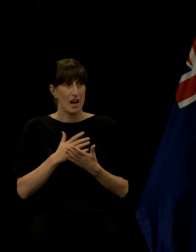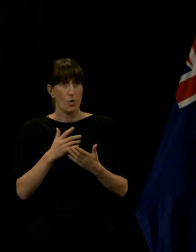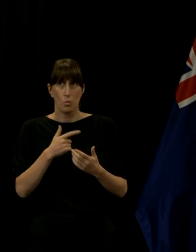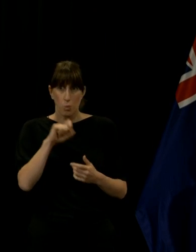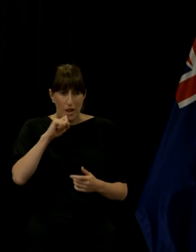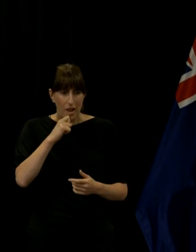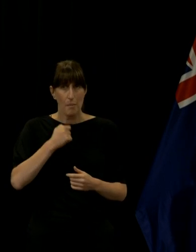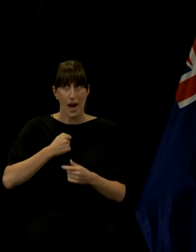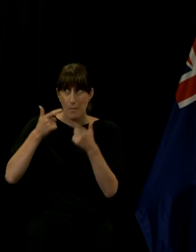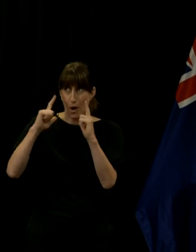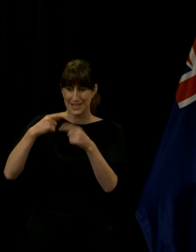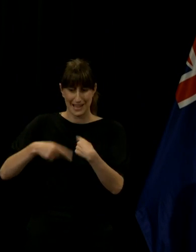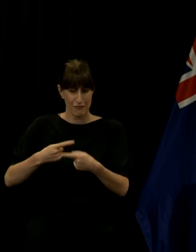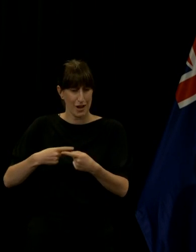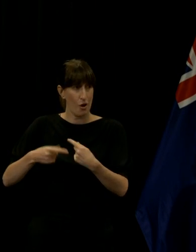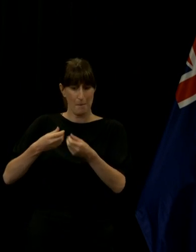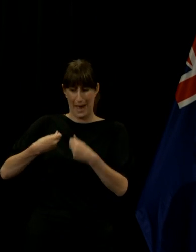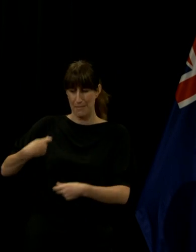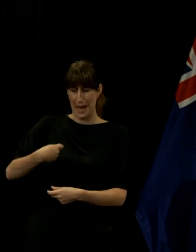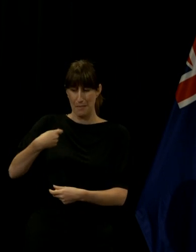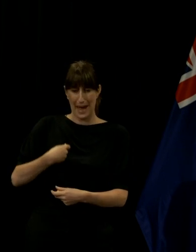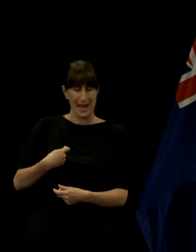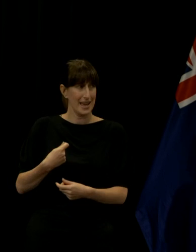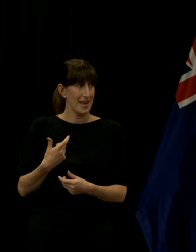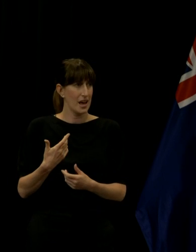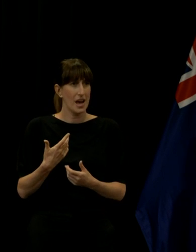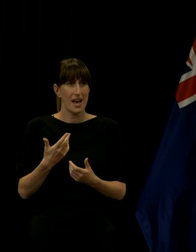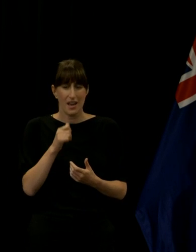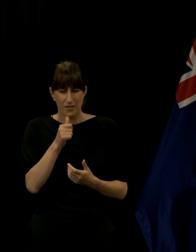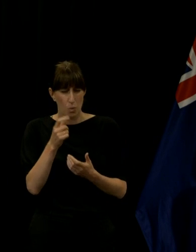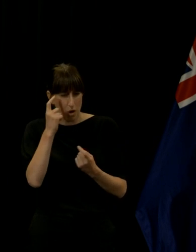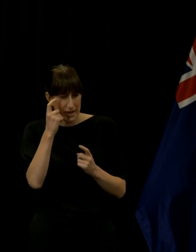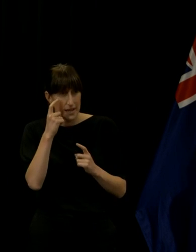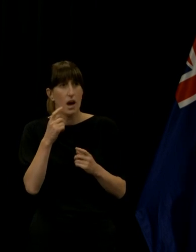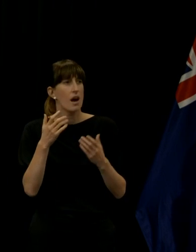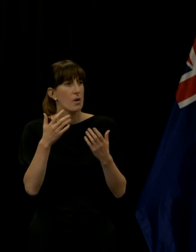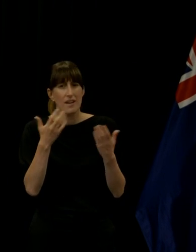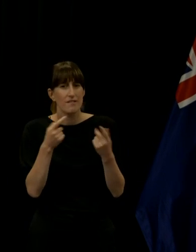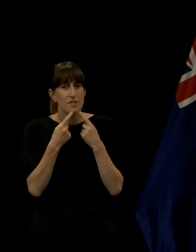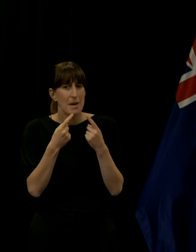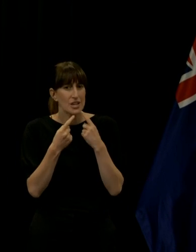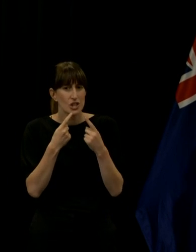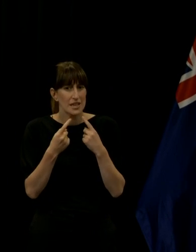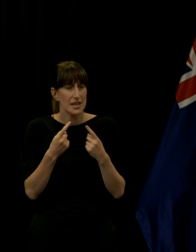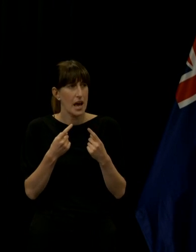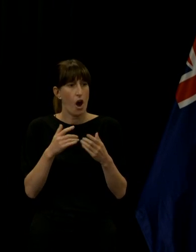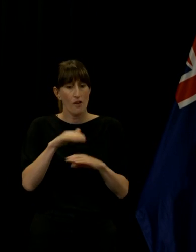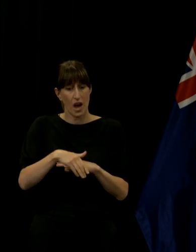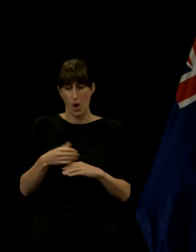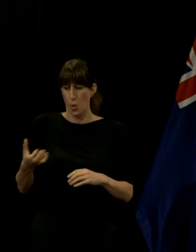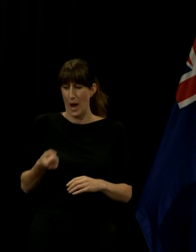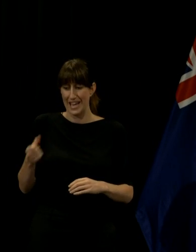on the employer, contact me directly, is that the message? Who should they go to? Or MSD. Why exactly